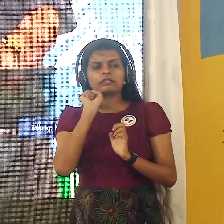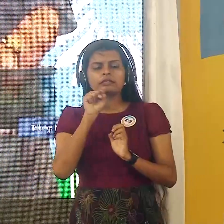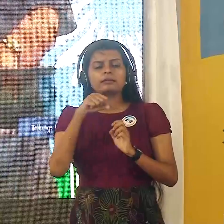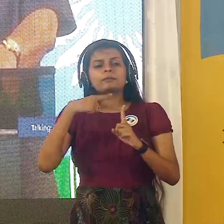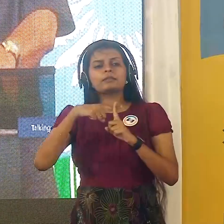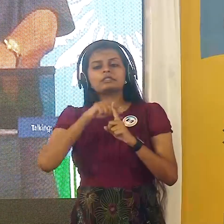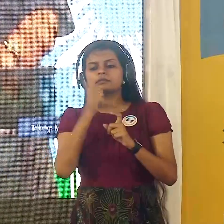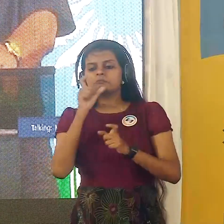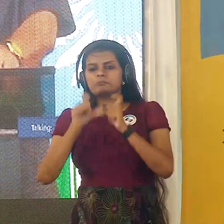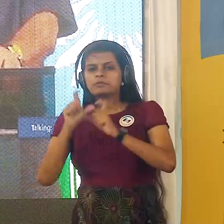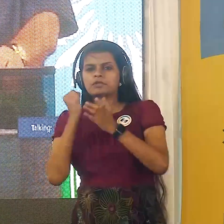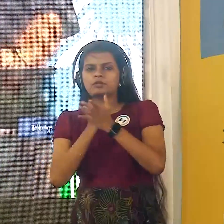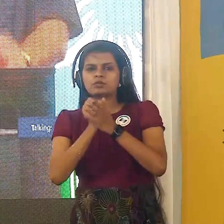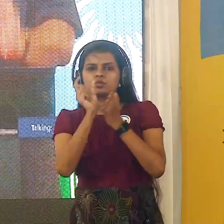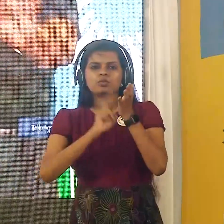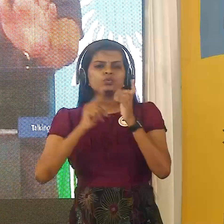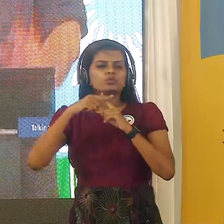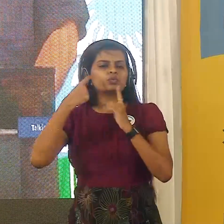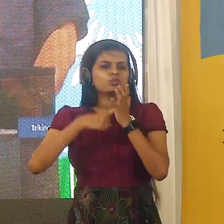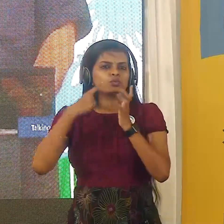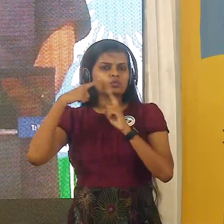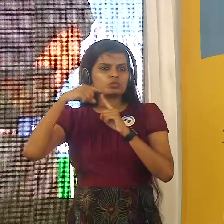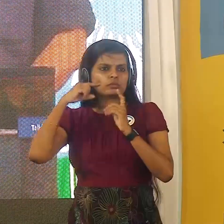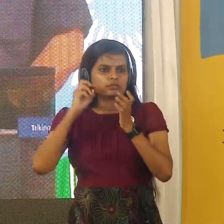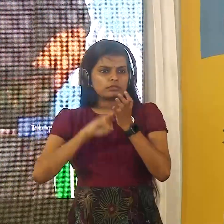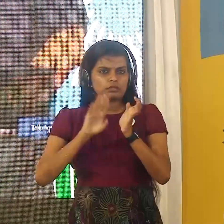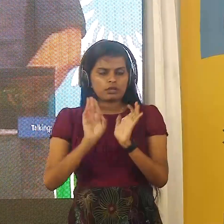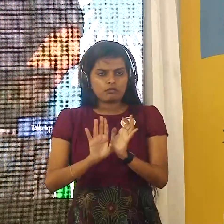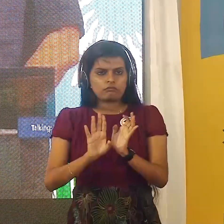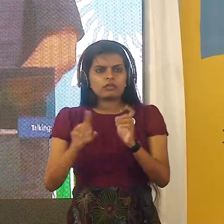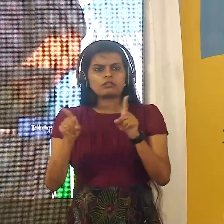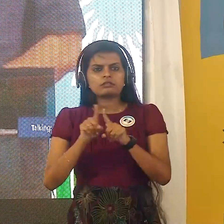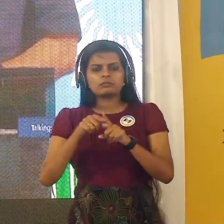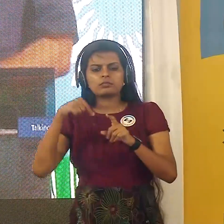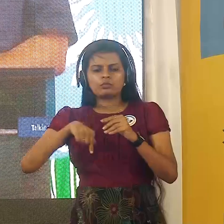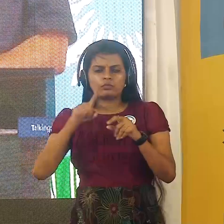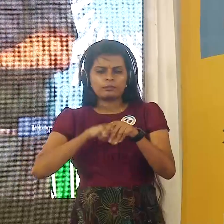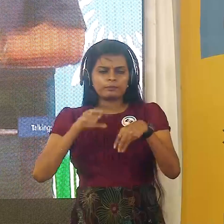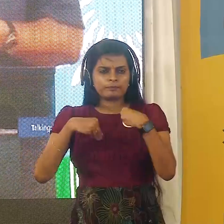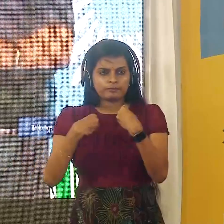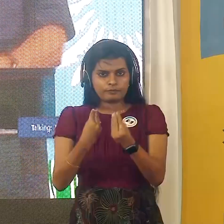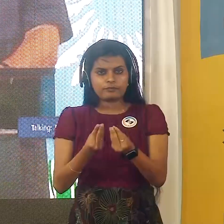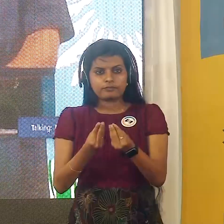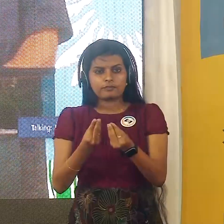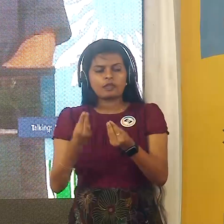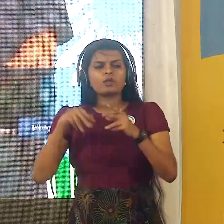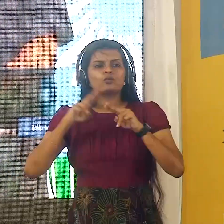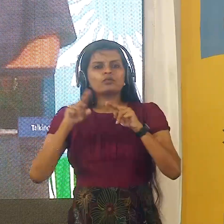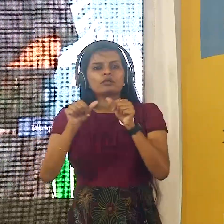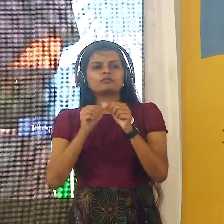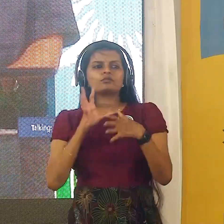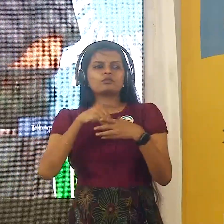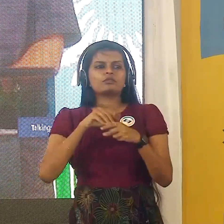of nutrition and income has been an emphasis of the current period. So that would also be part of the